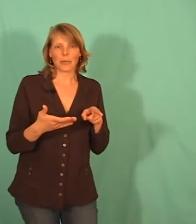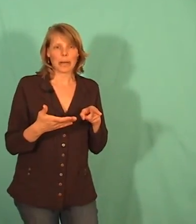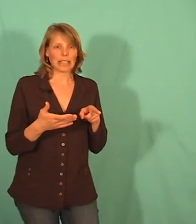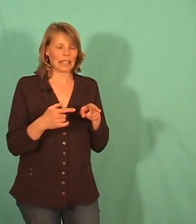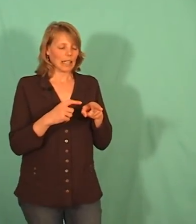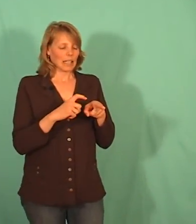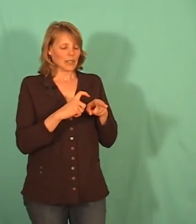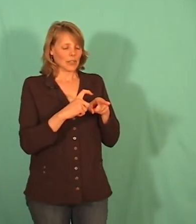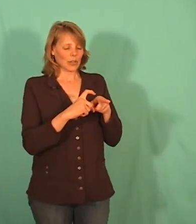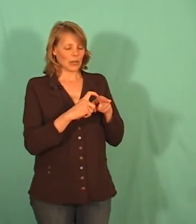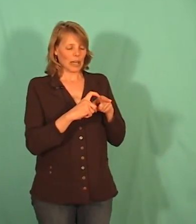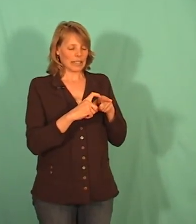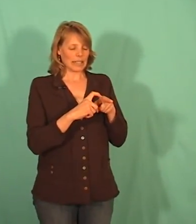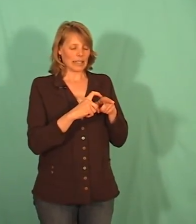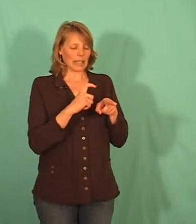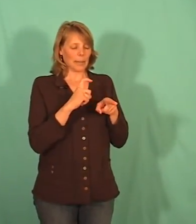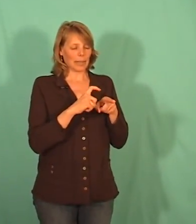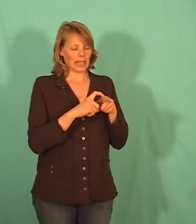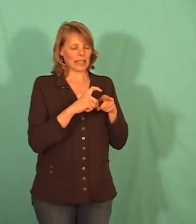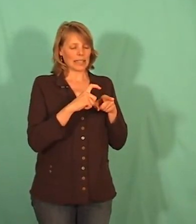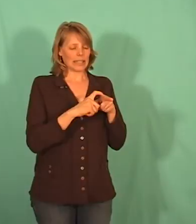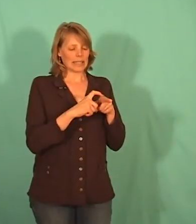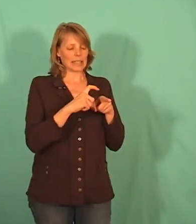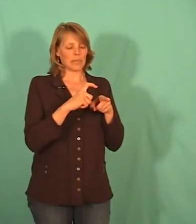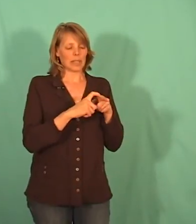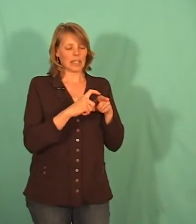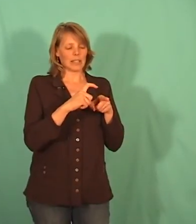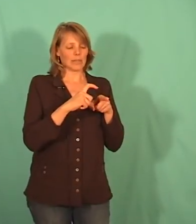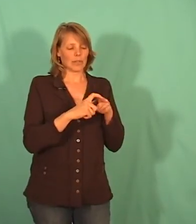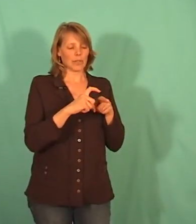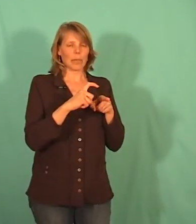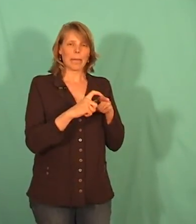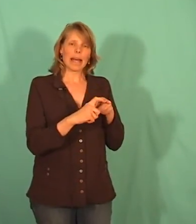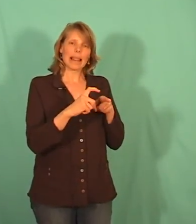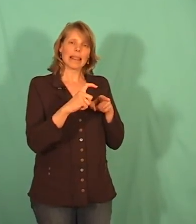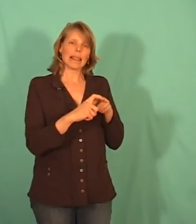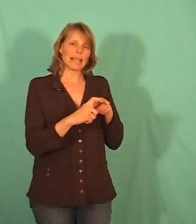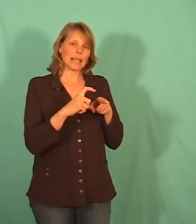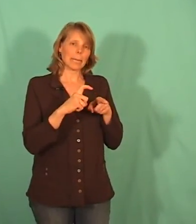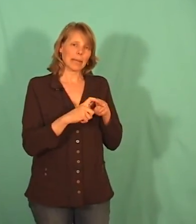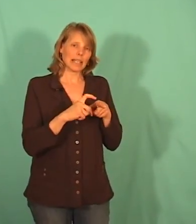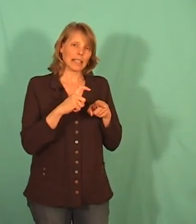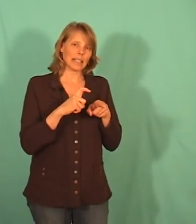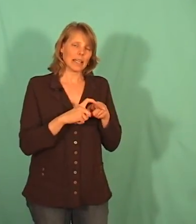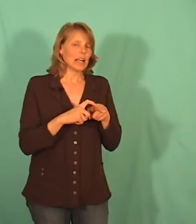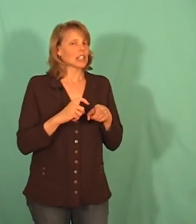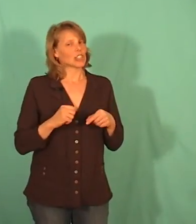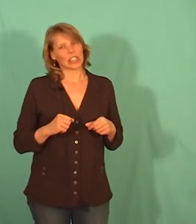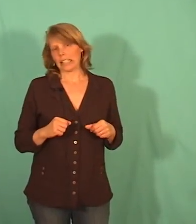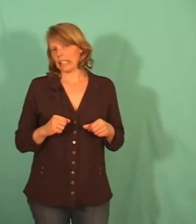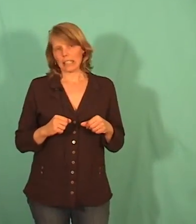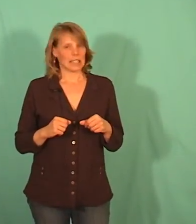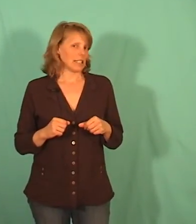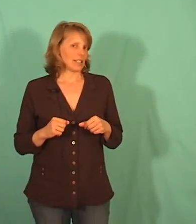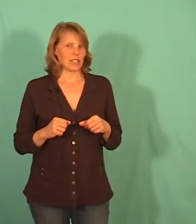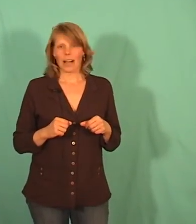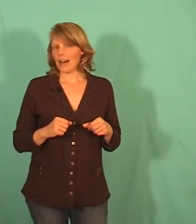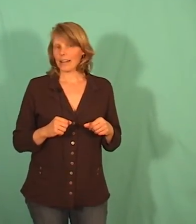Melly. So I'd sing, beans, beans for my Melly bean. She's not